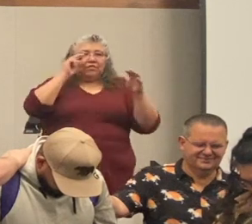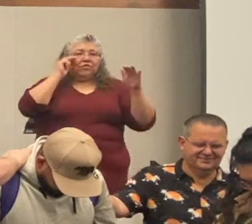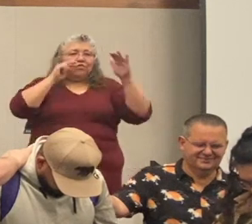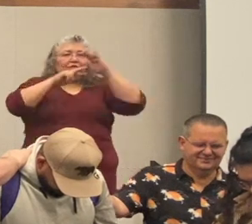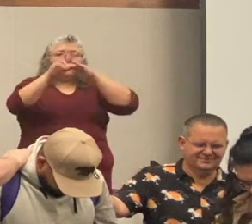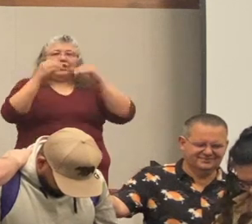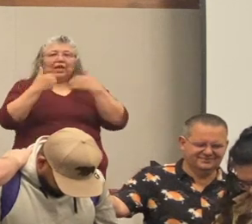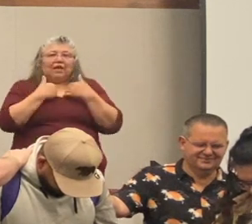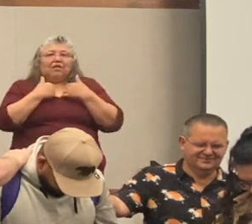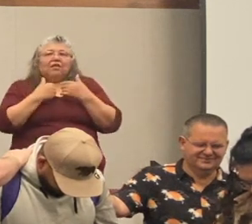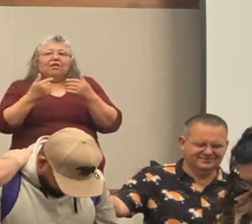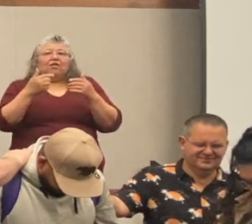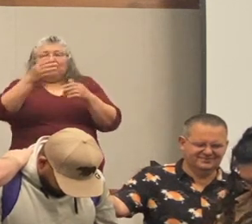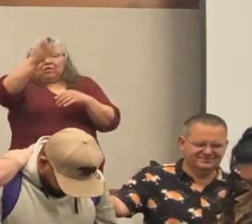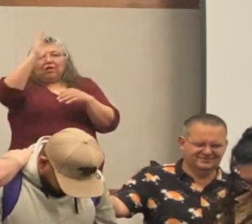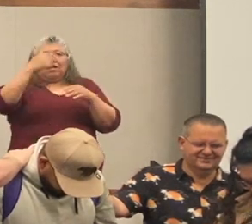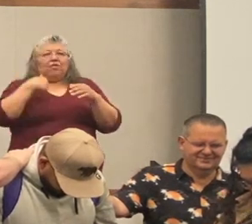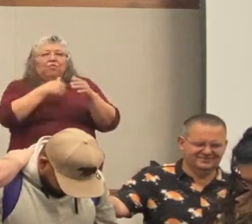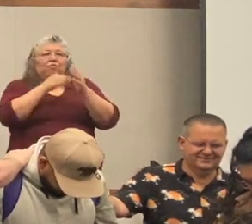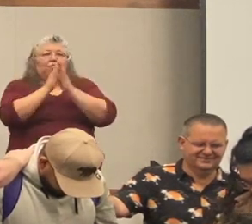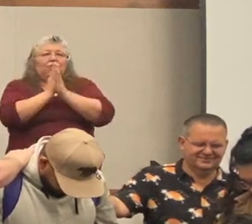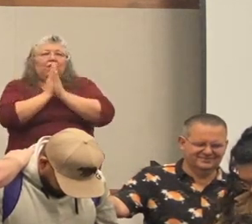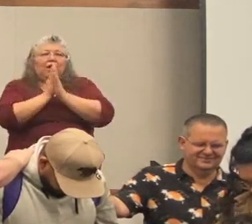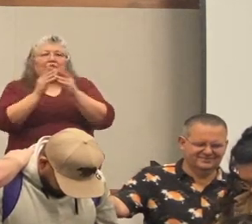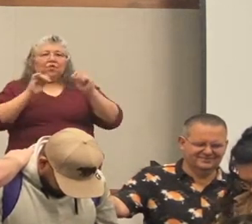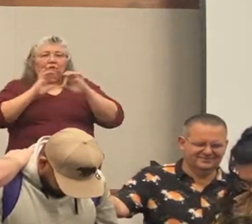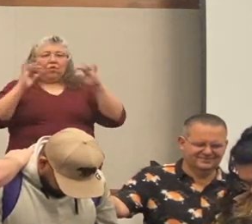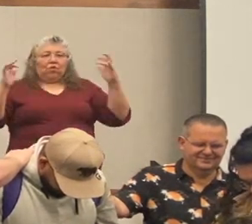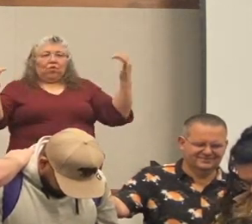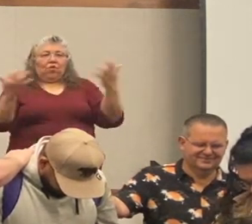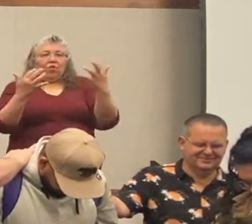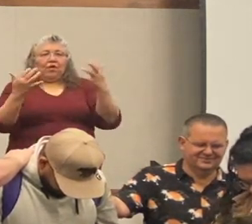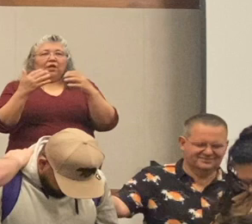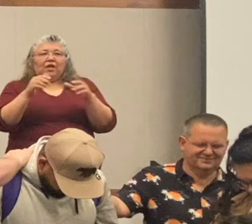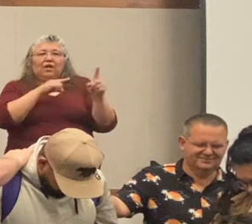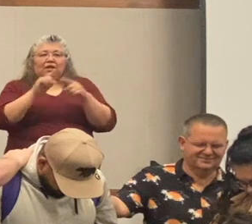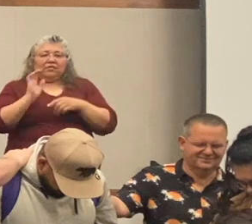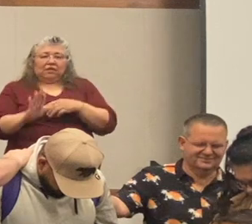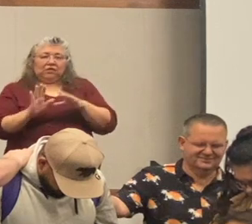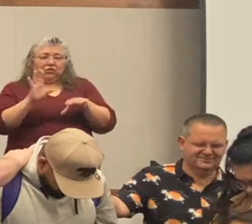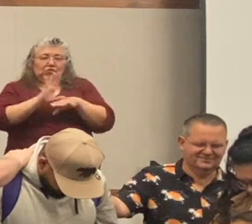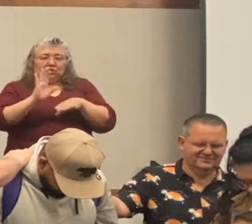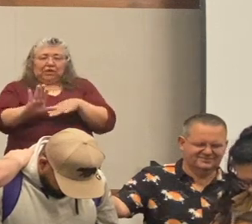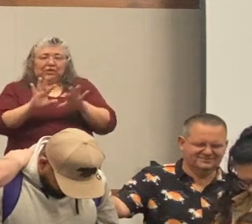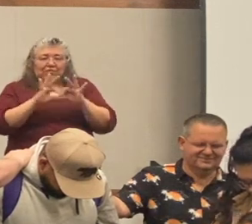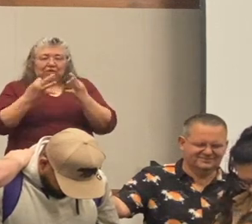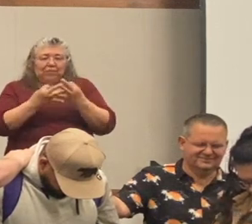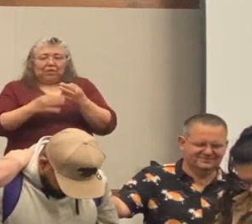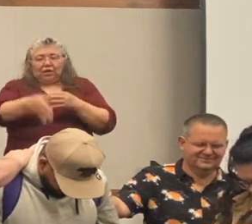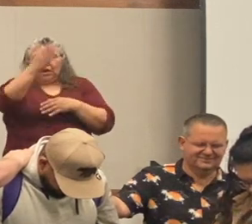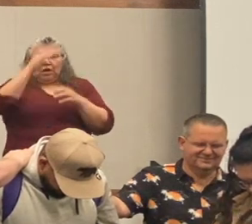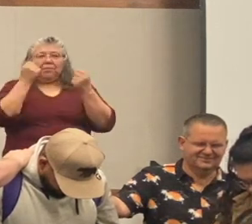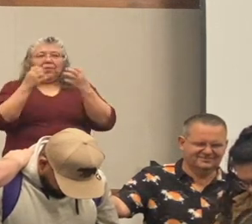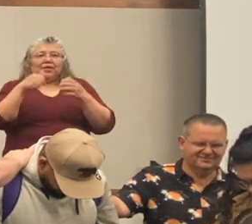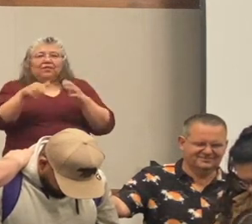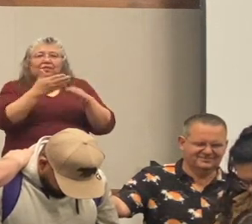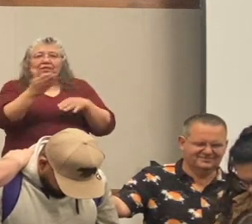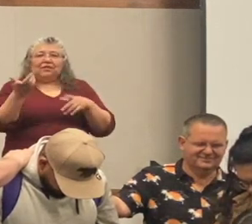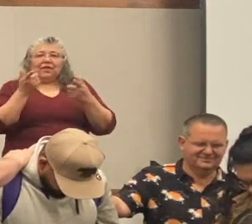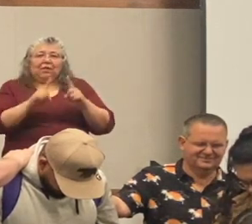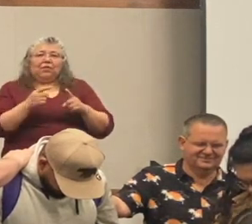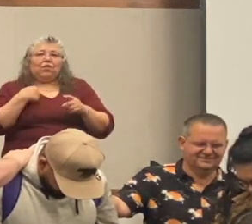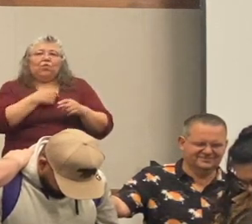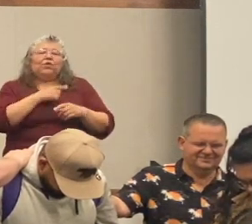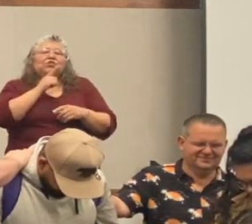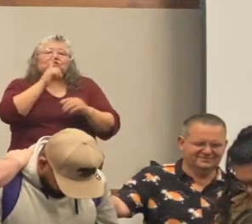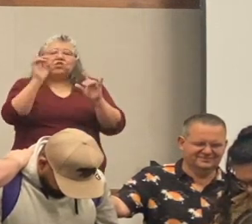And so, Father, I pray, God, that we would rally around him as his church, his family, and God, make these things happen. So we sure